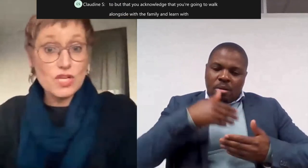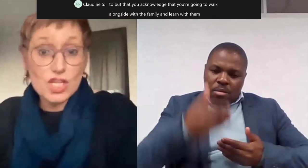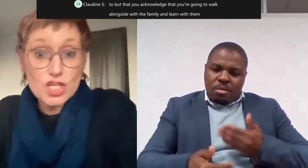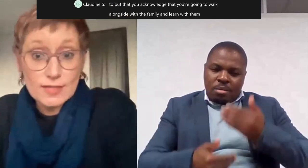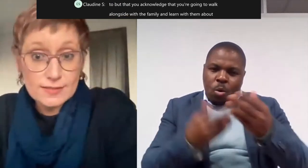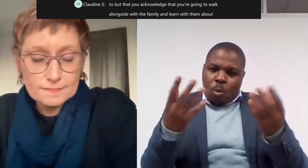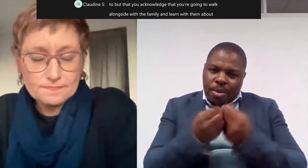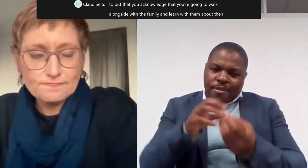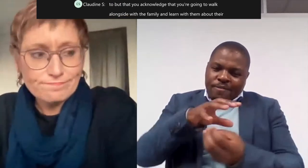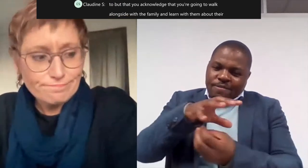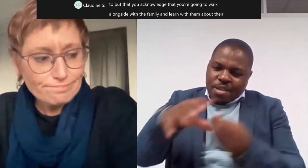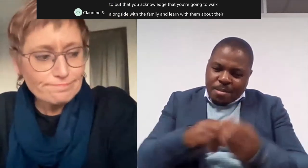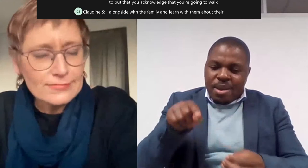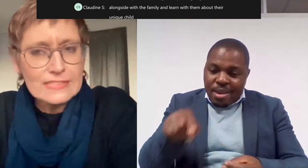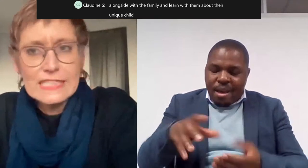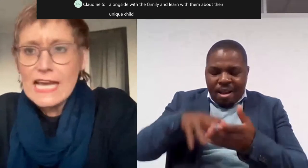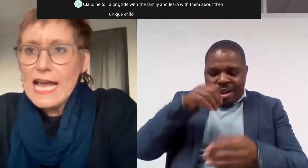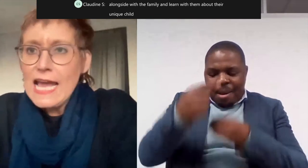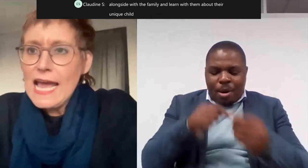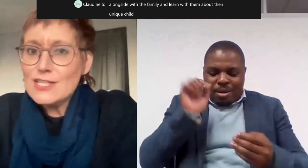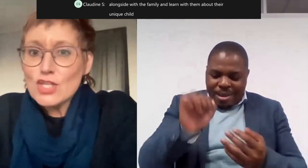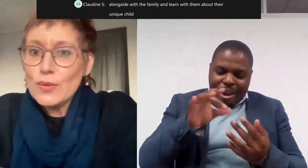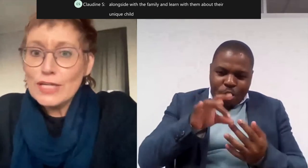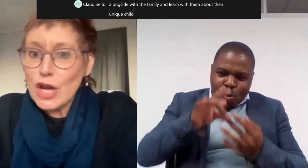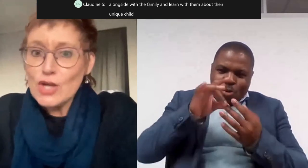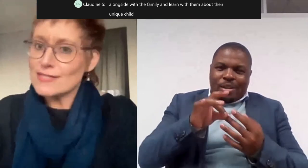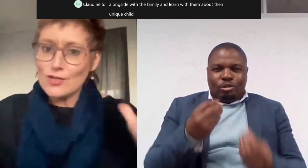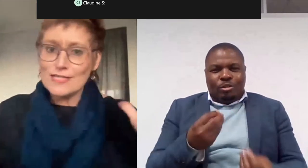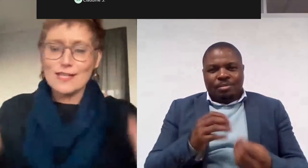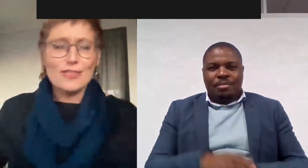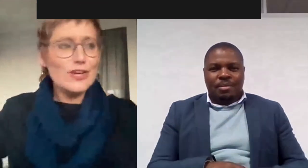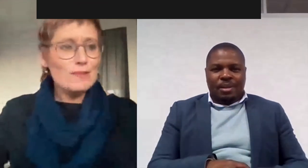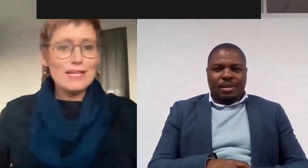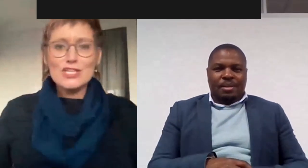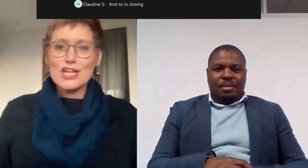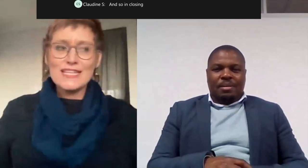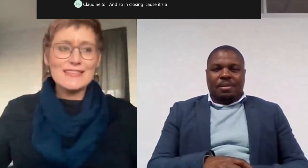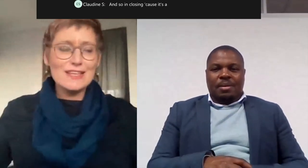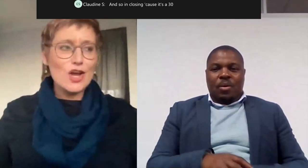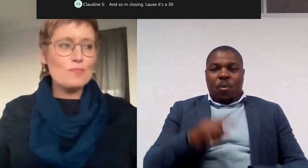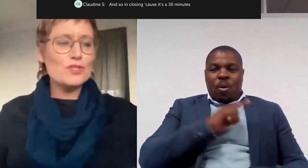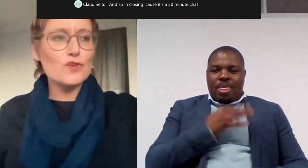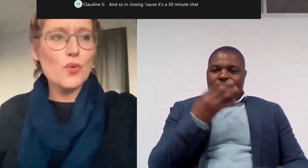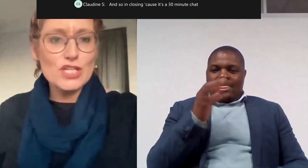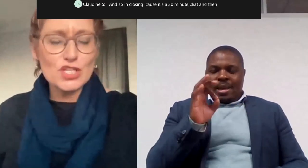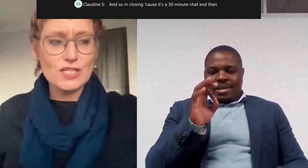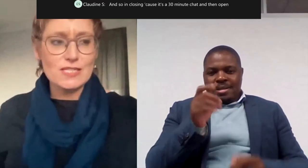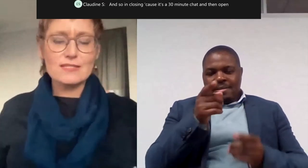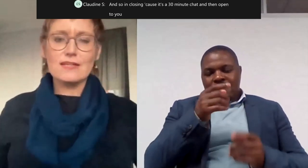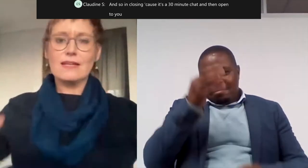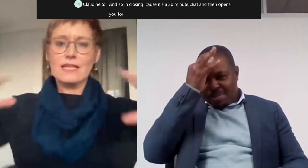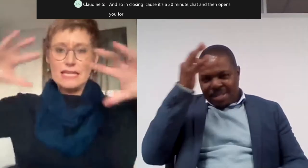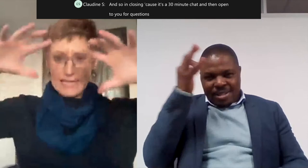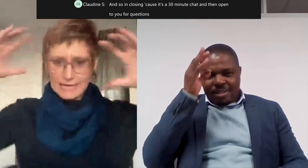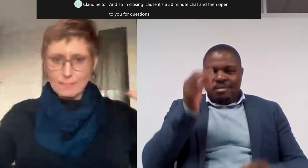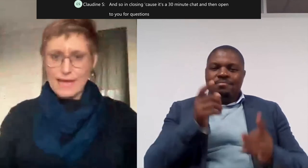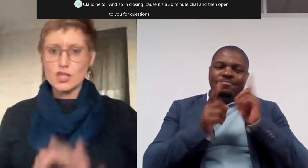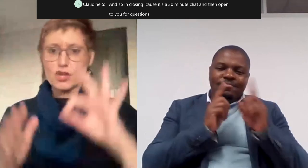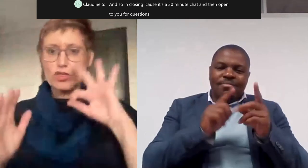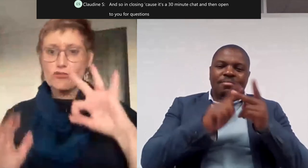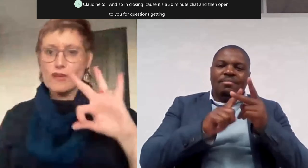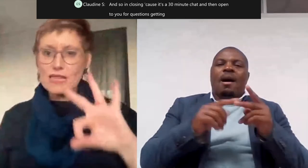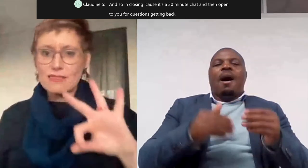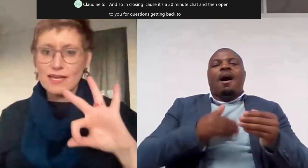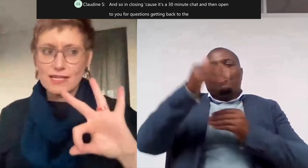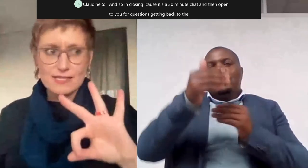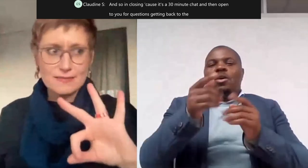about their unique child. And so in closing, because it's a 30-minute chat and then open to you for questions, getting back